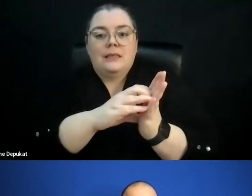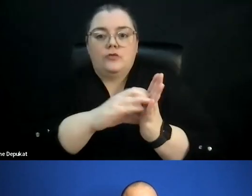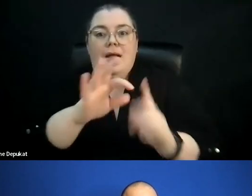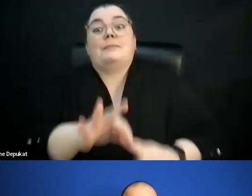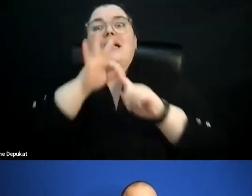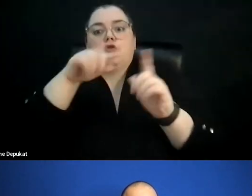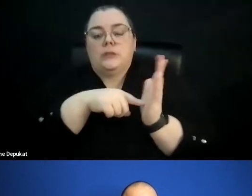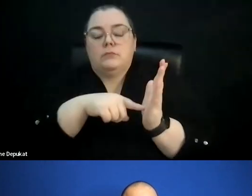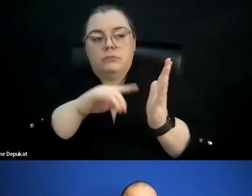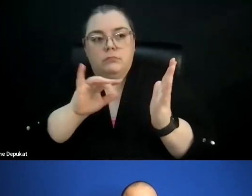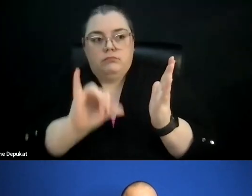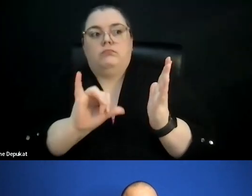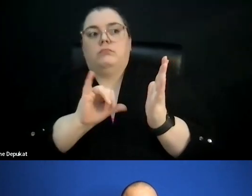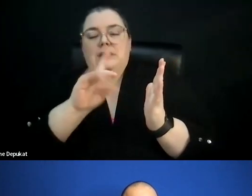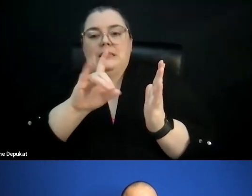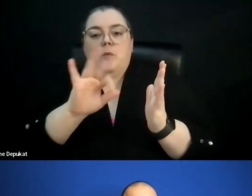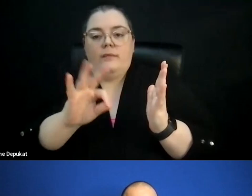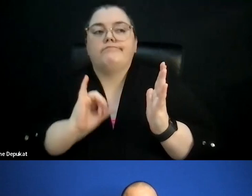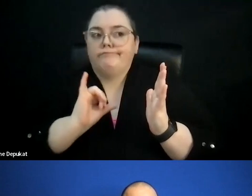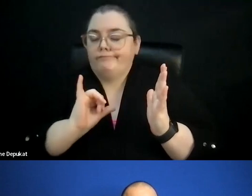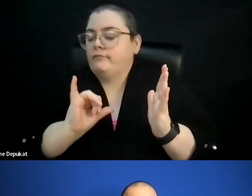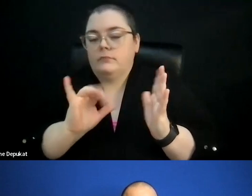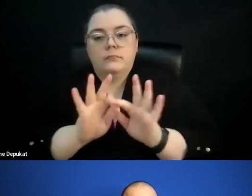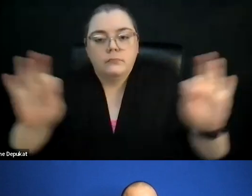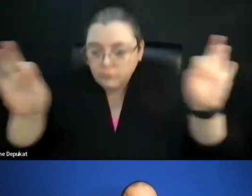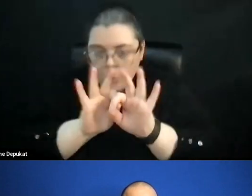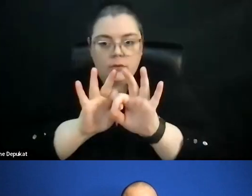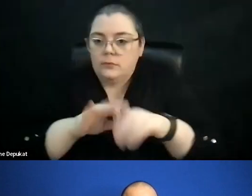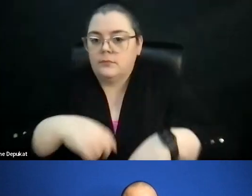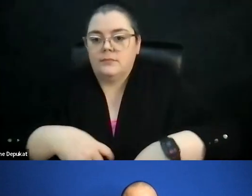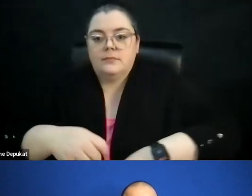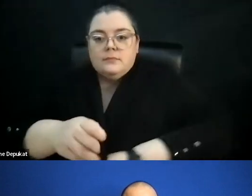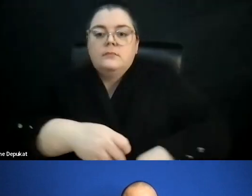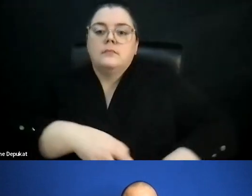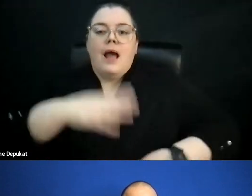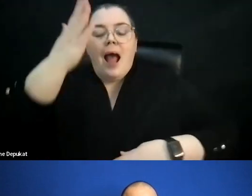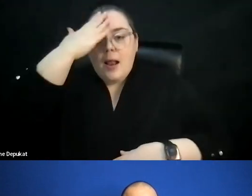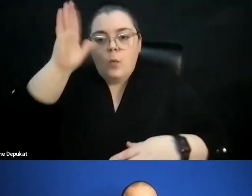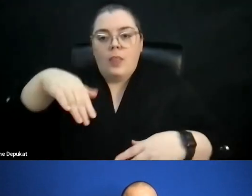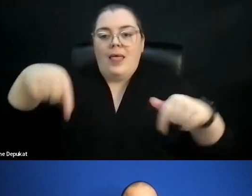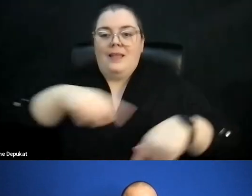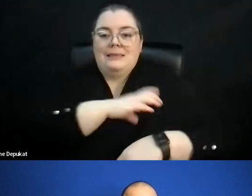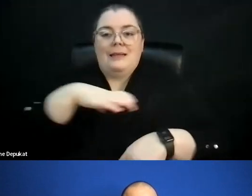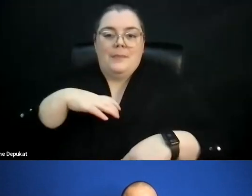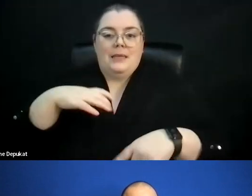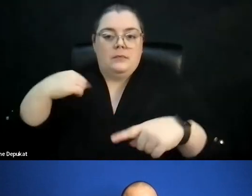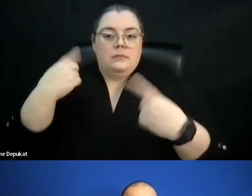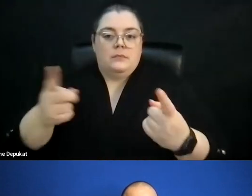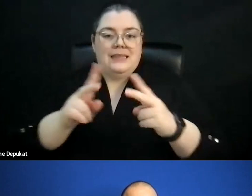That paragraph there, that section there in terms of DCYF was really, really important. And I know that